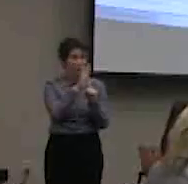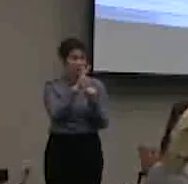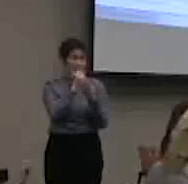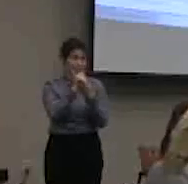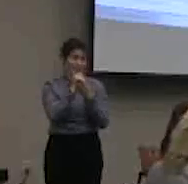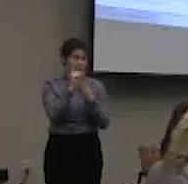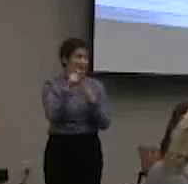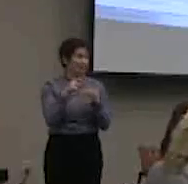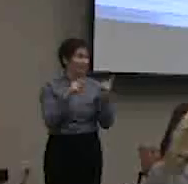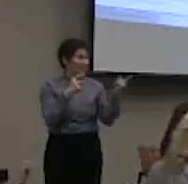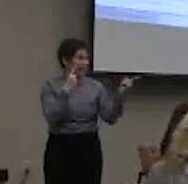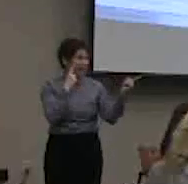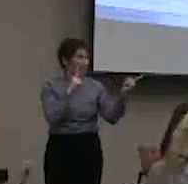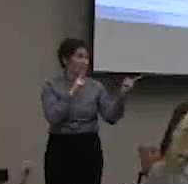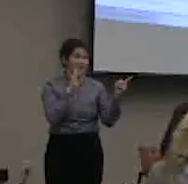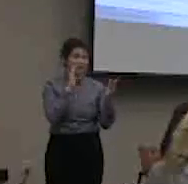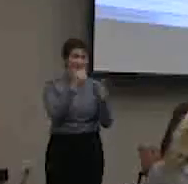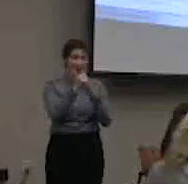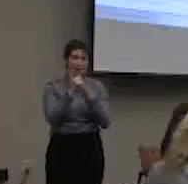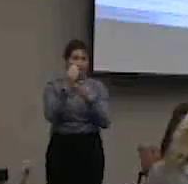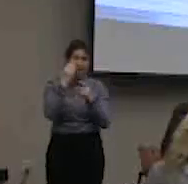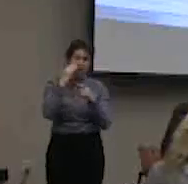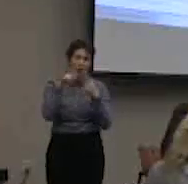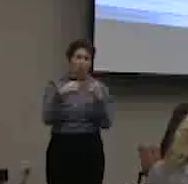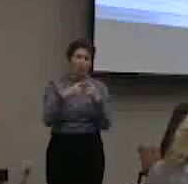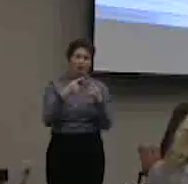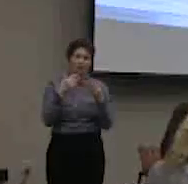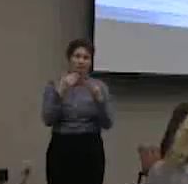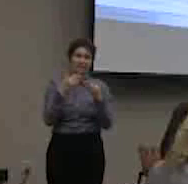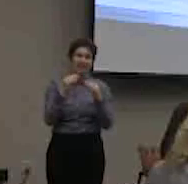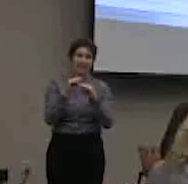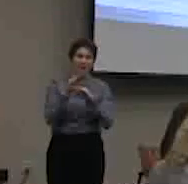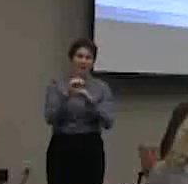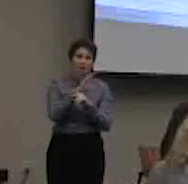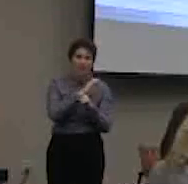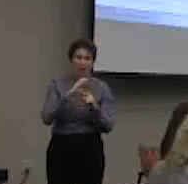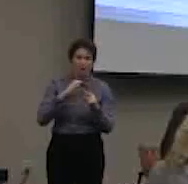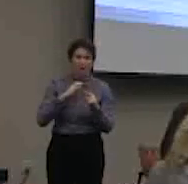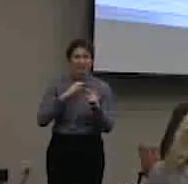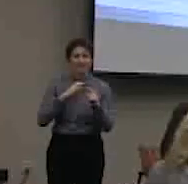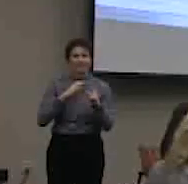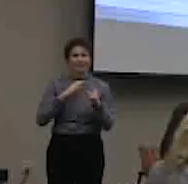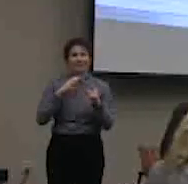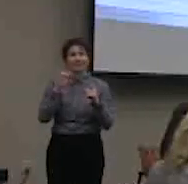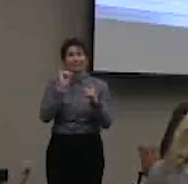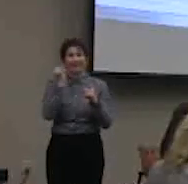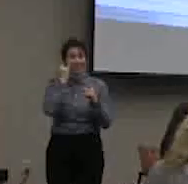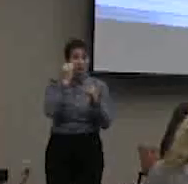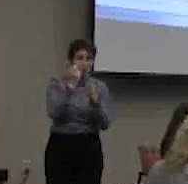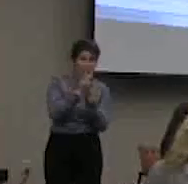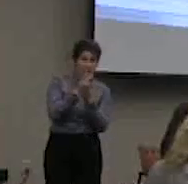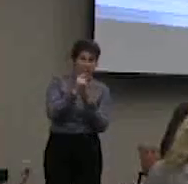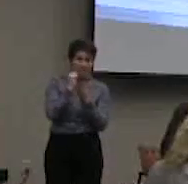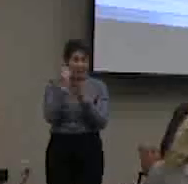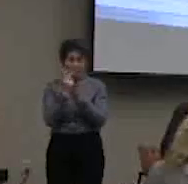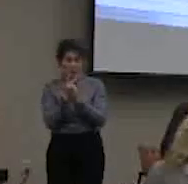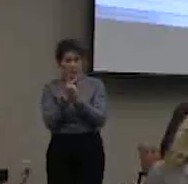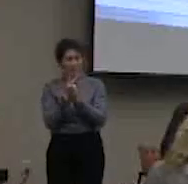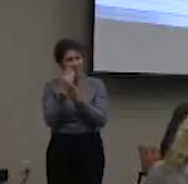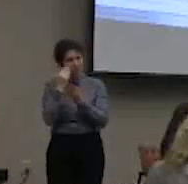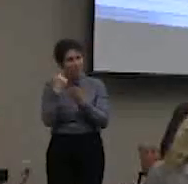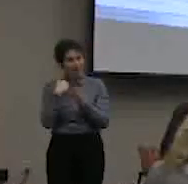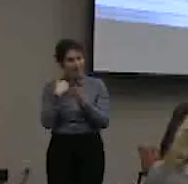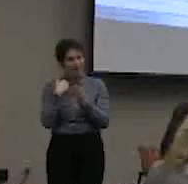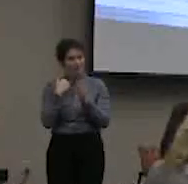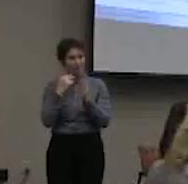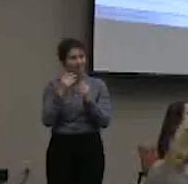helpful, especially because once it gets to the advisory council, it's do you approve or not approve, and to have voices from all of the wonderful people